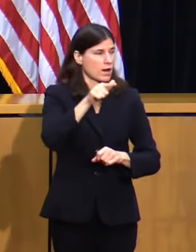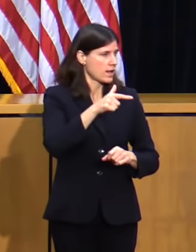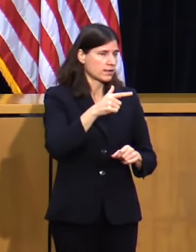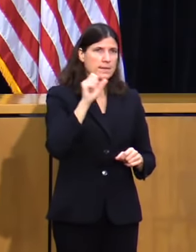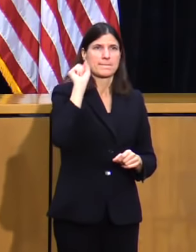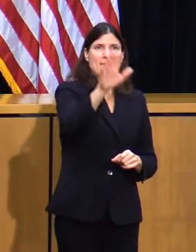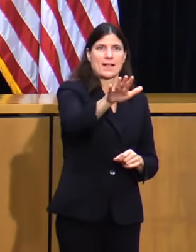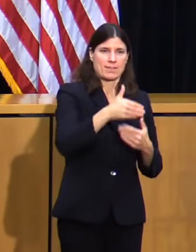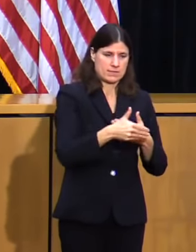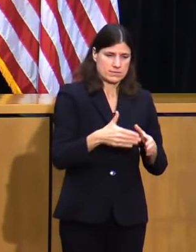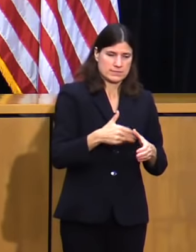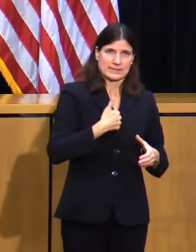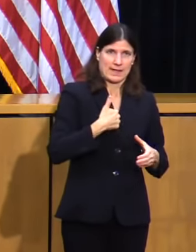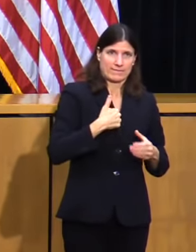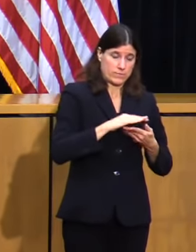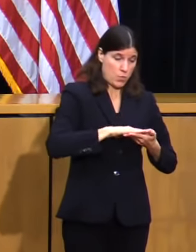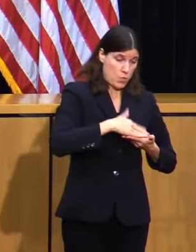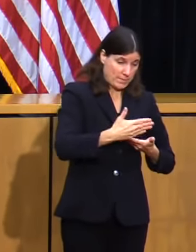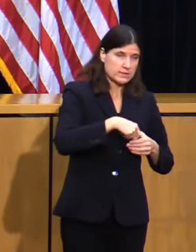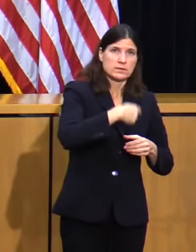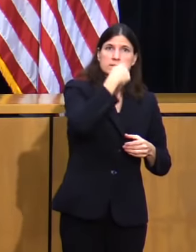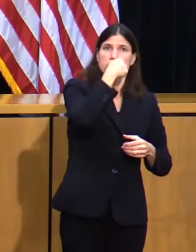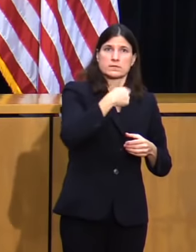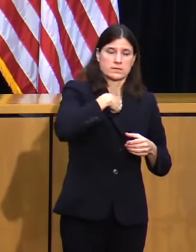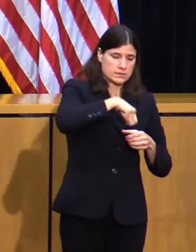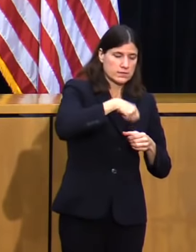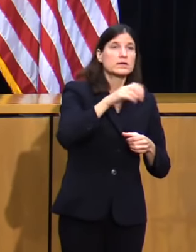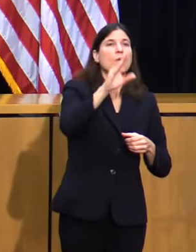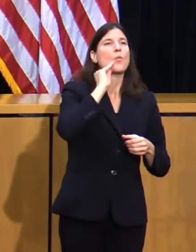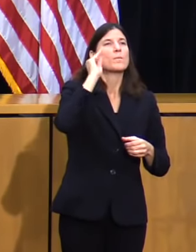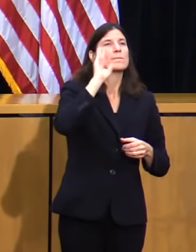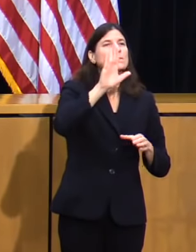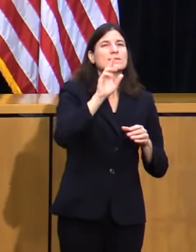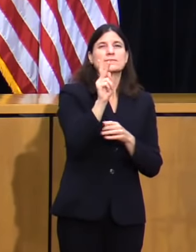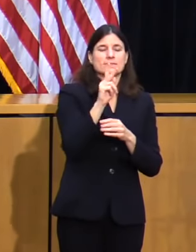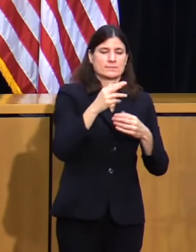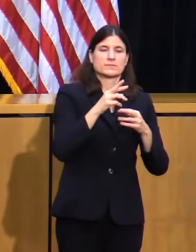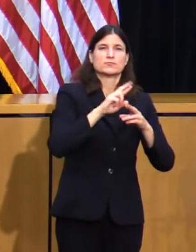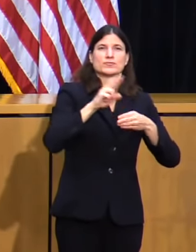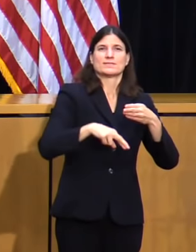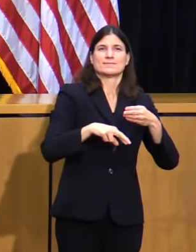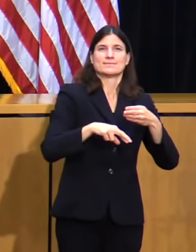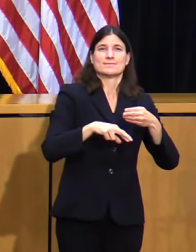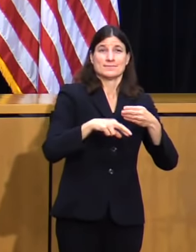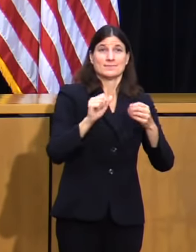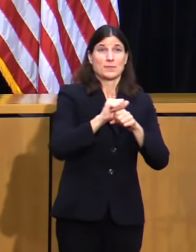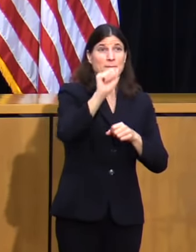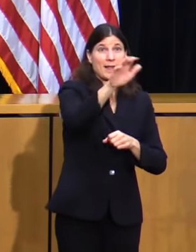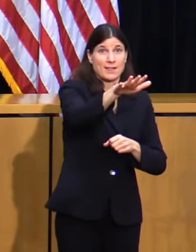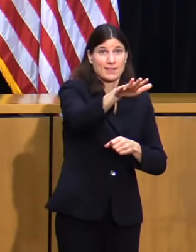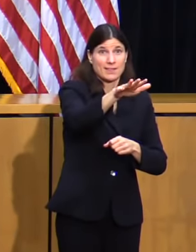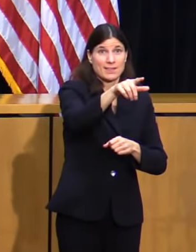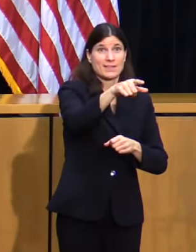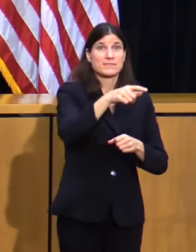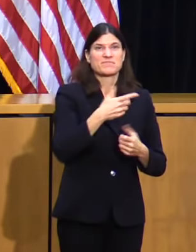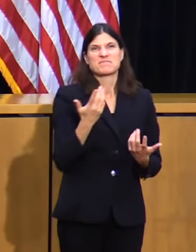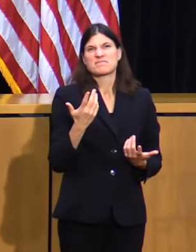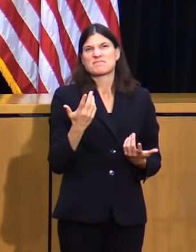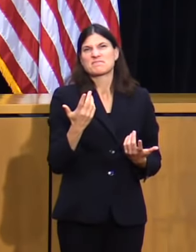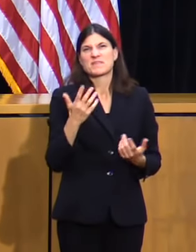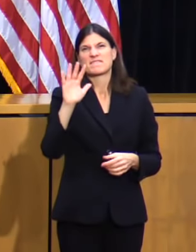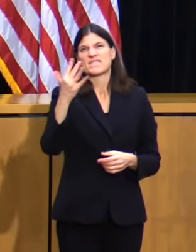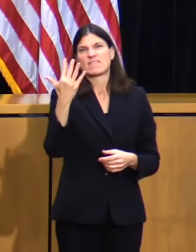150 million, is that right? They bought 150 million of those tests. They paid $5 a piece for them. And that's the price most people say is